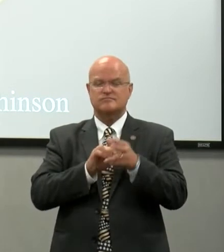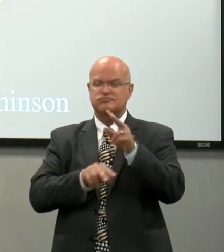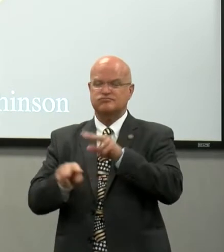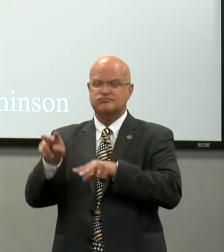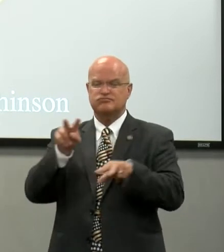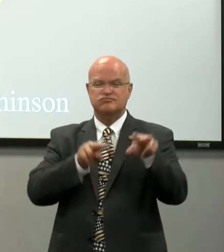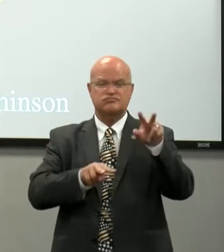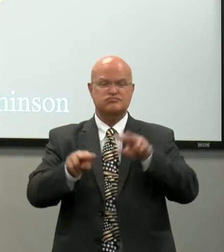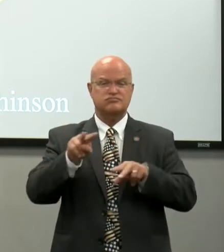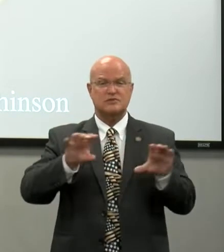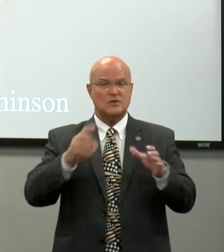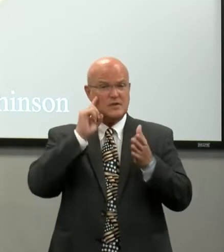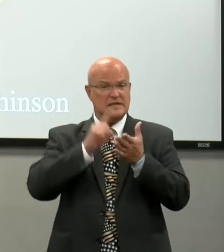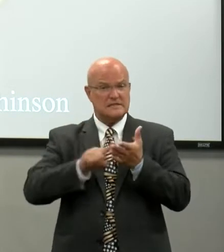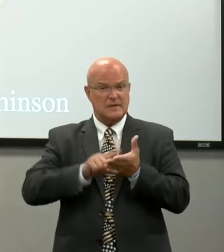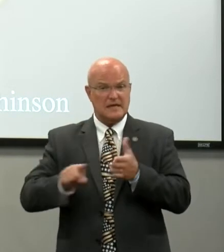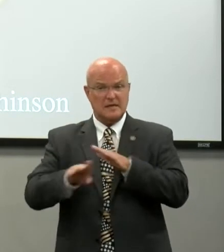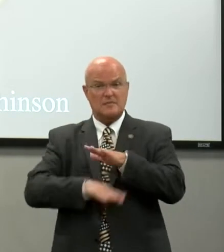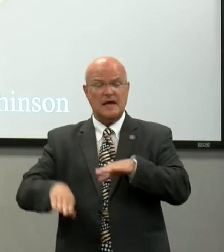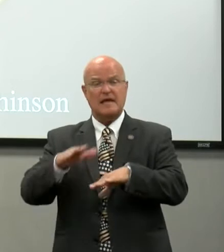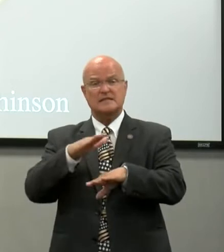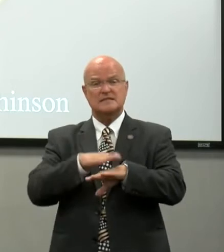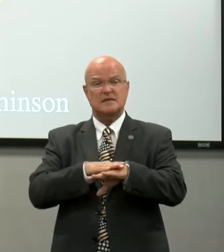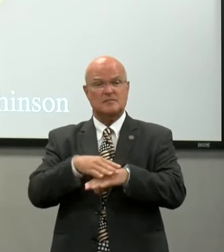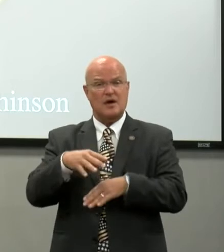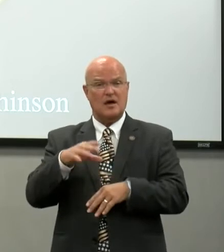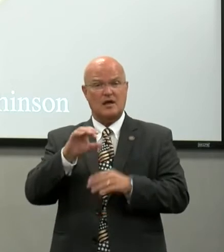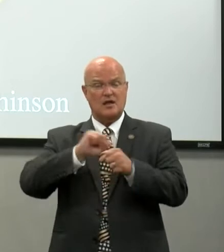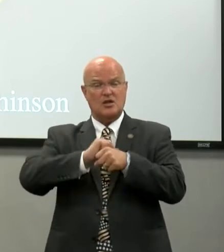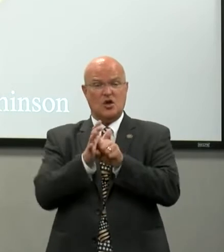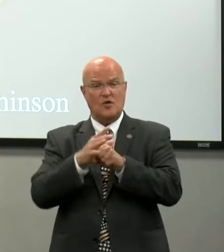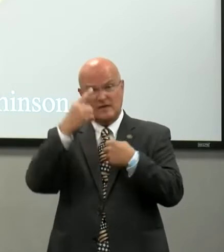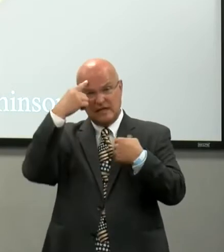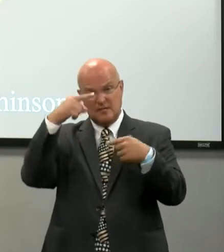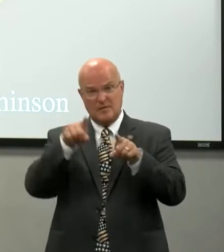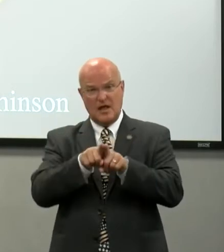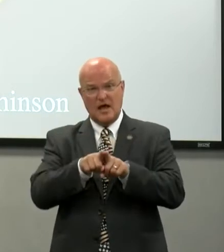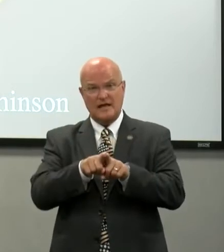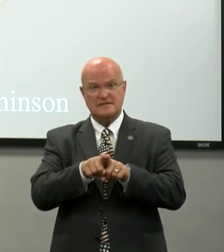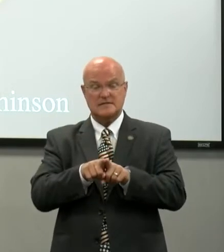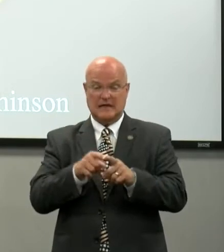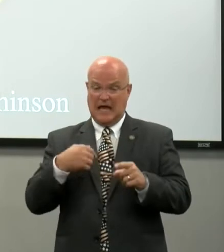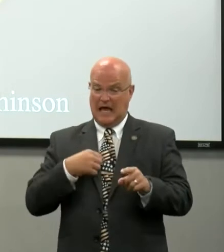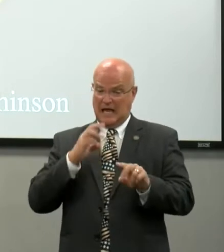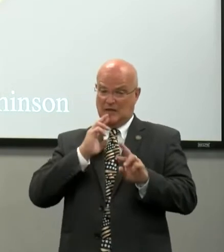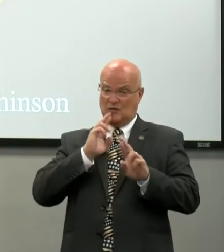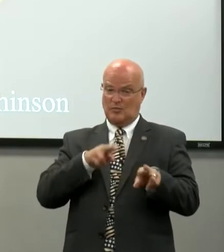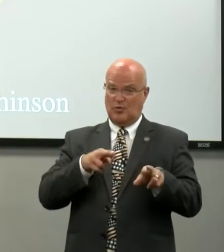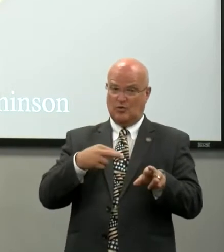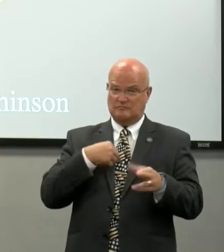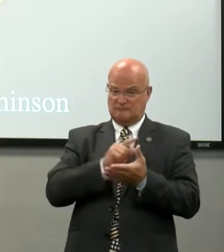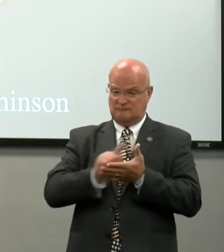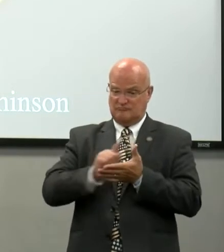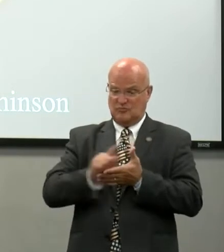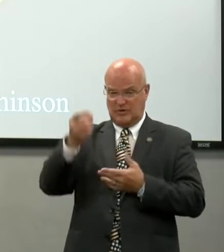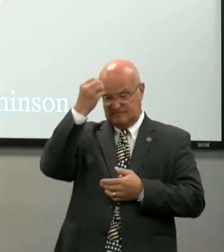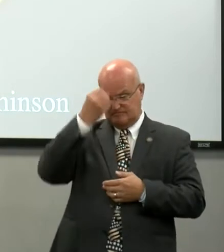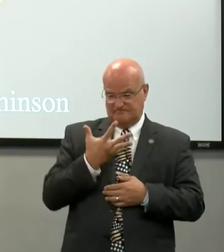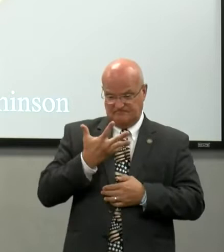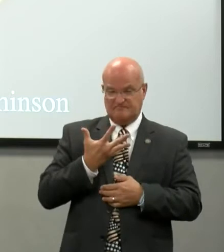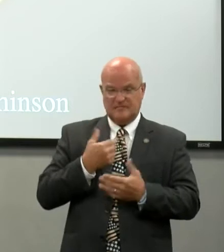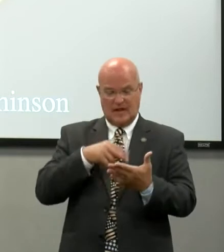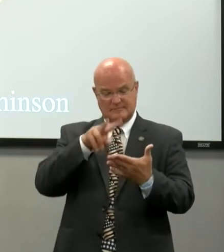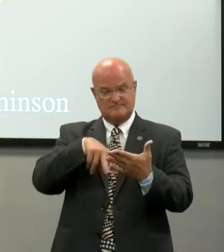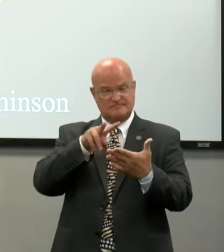patrolling and doing inspections based upon COVID compliance. I get that report every week. I look